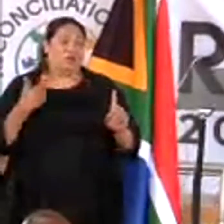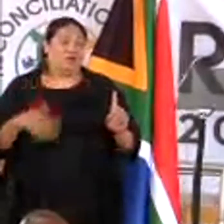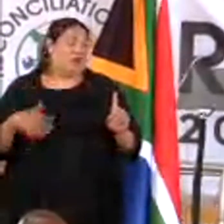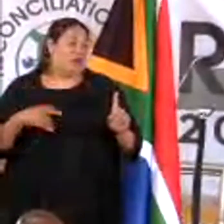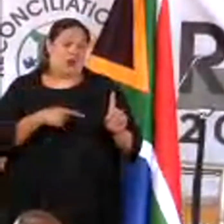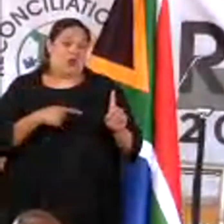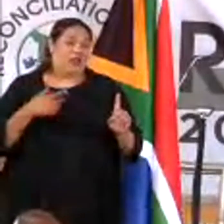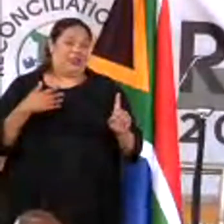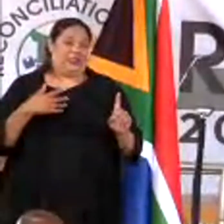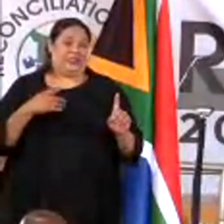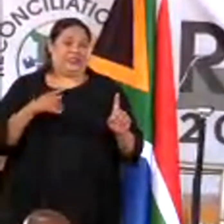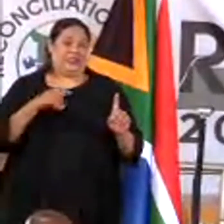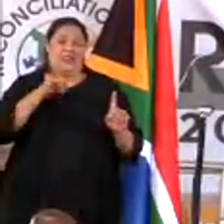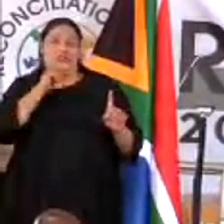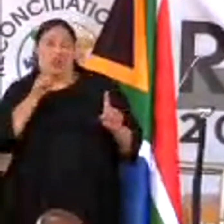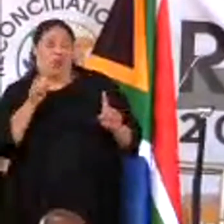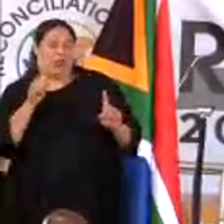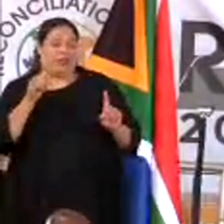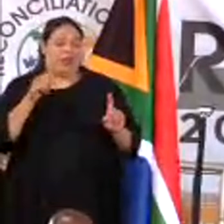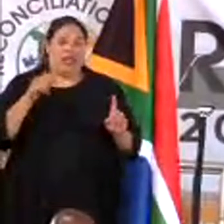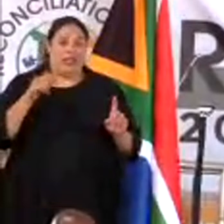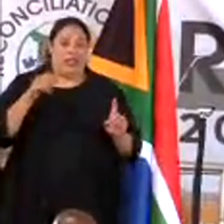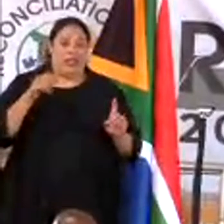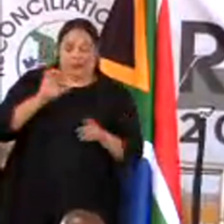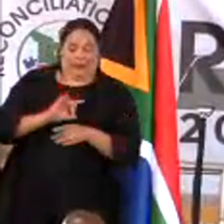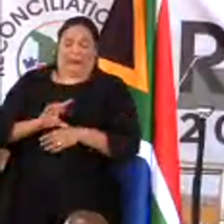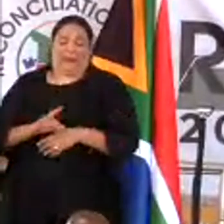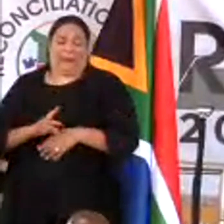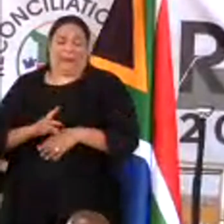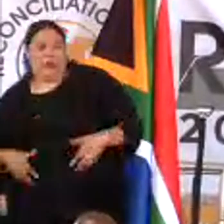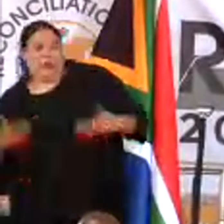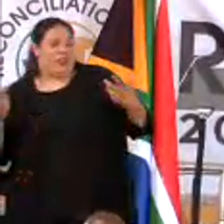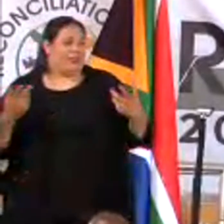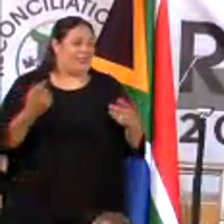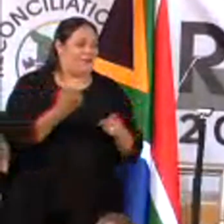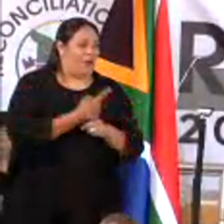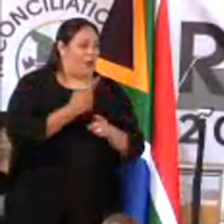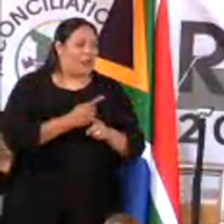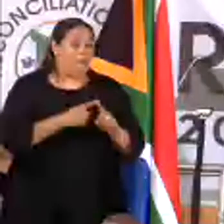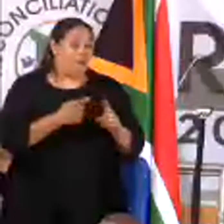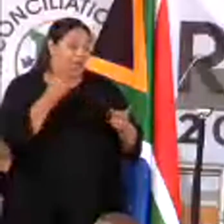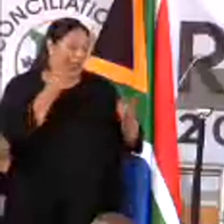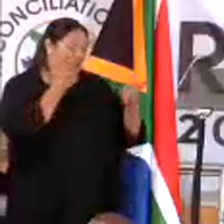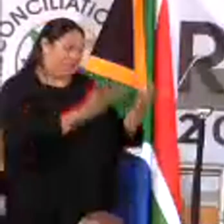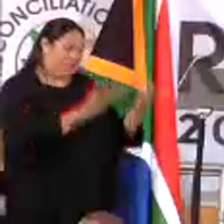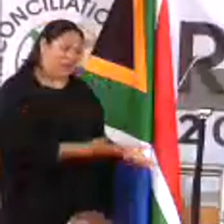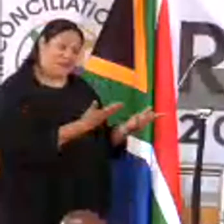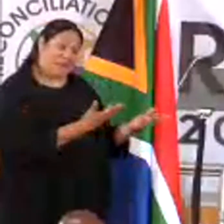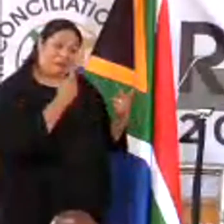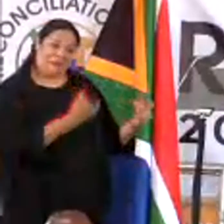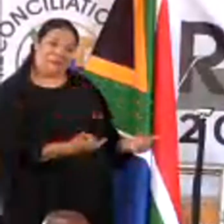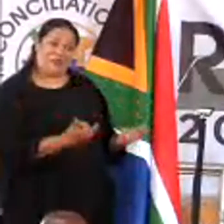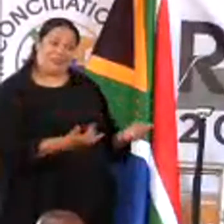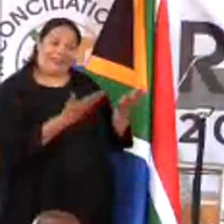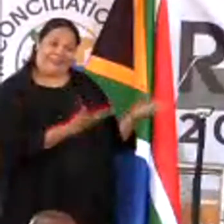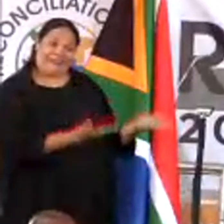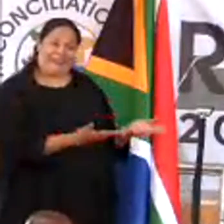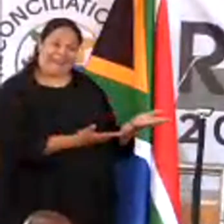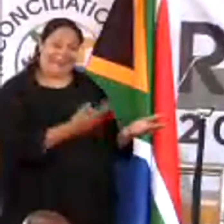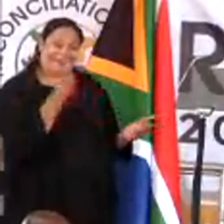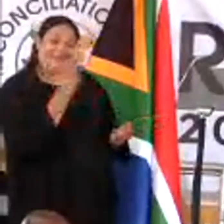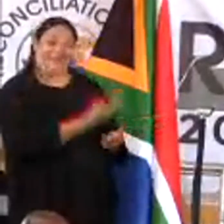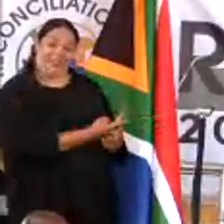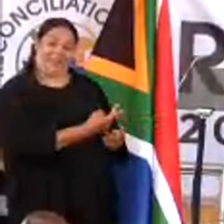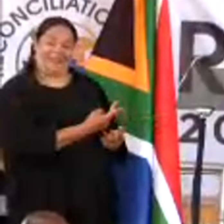very ungentlemanly and very aggressive. Kate van Dijk. Kate